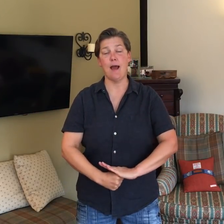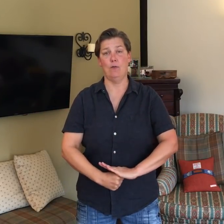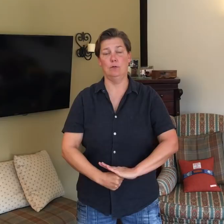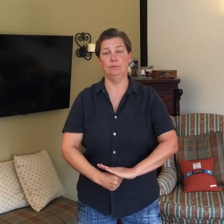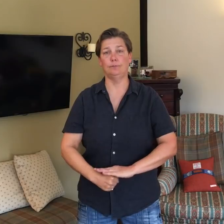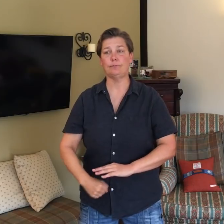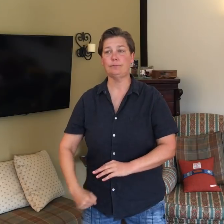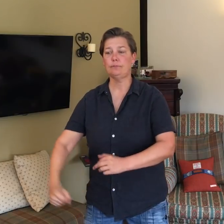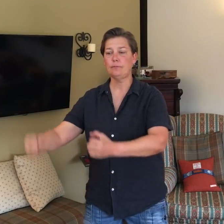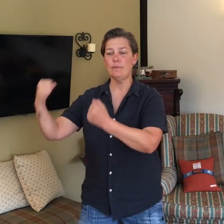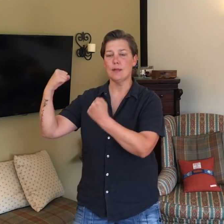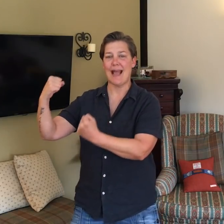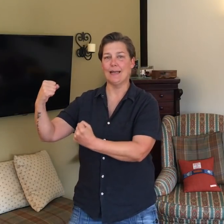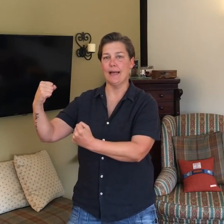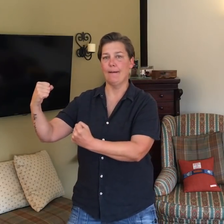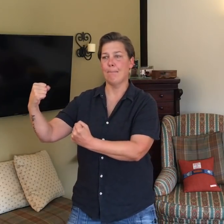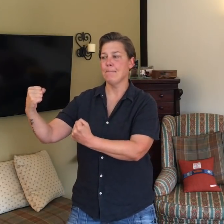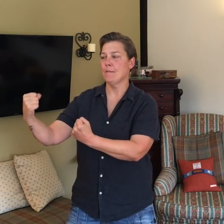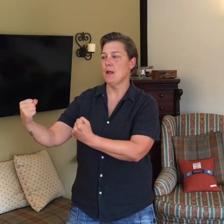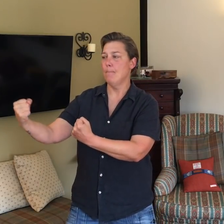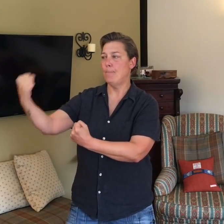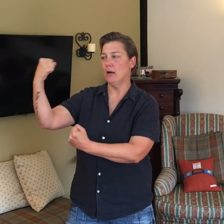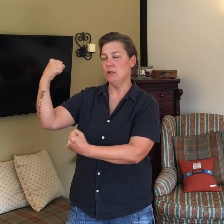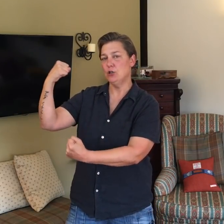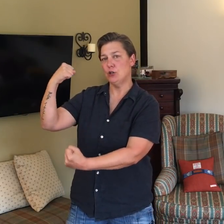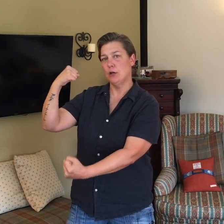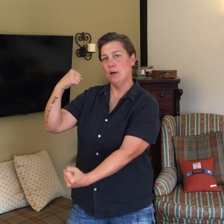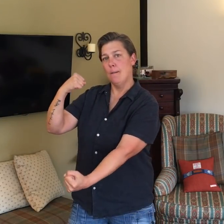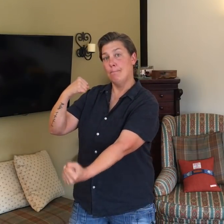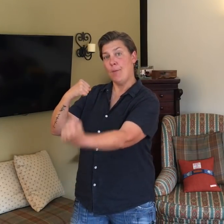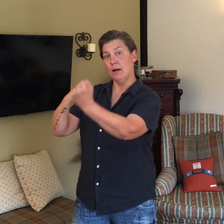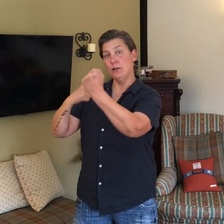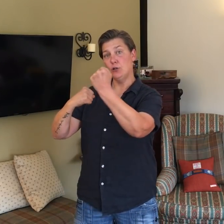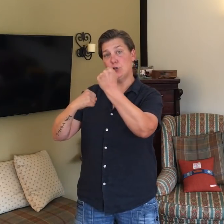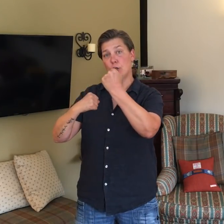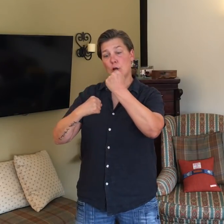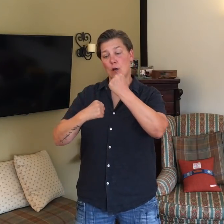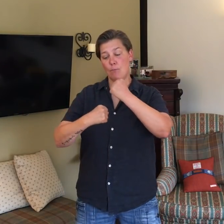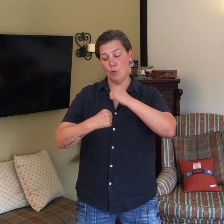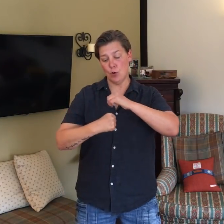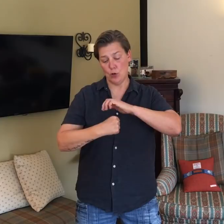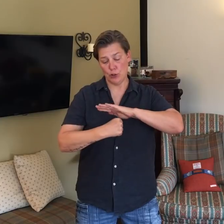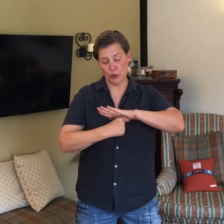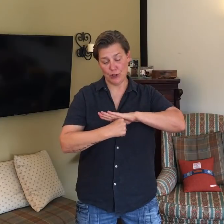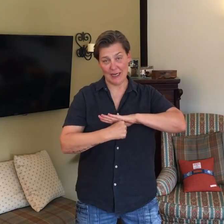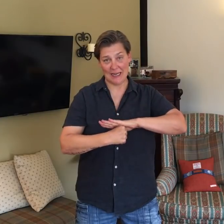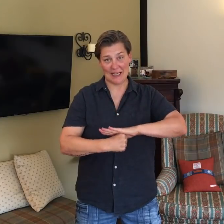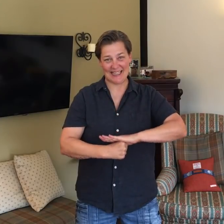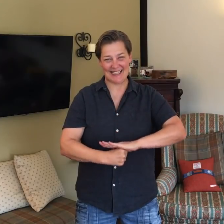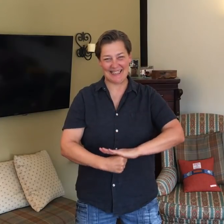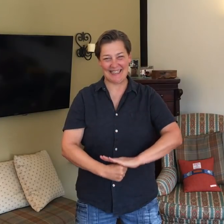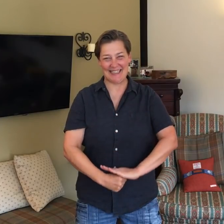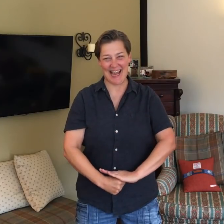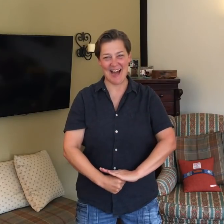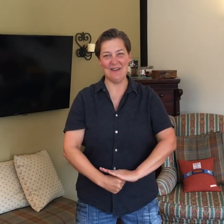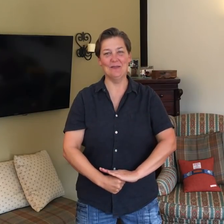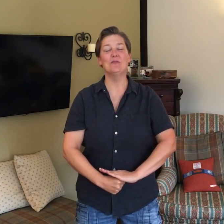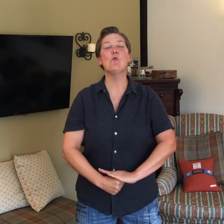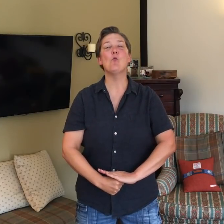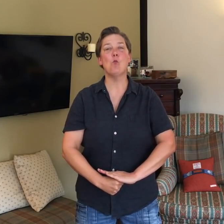down. And again, punch, punch, push it down. One